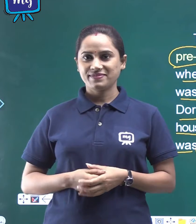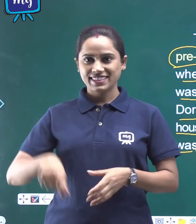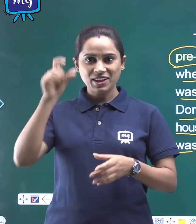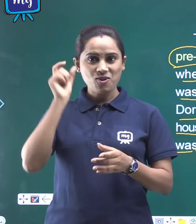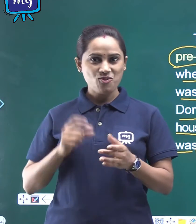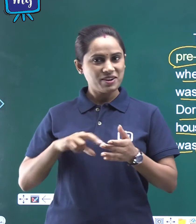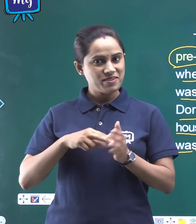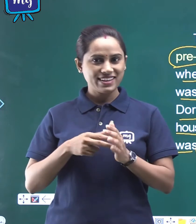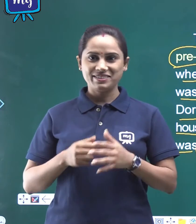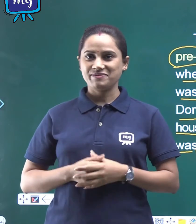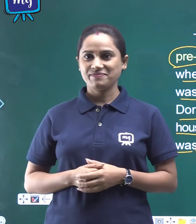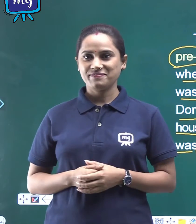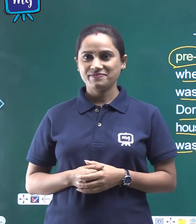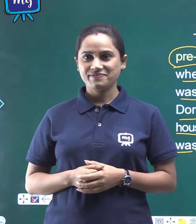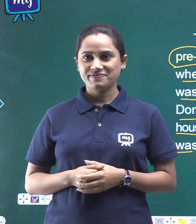Word meaning.